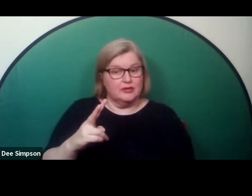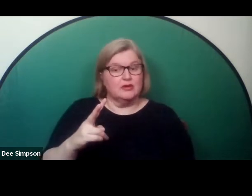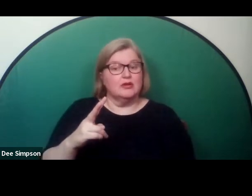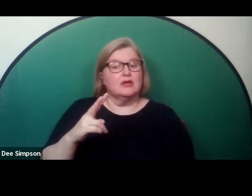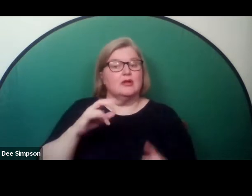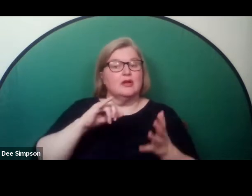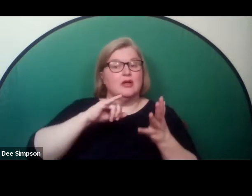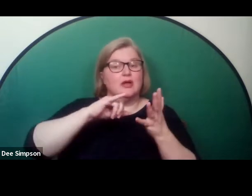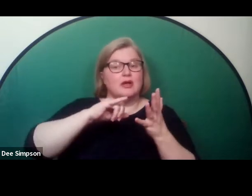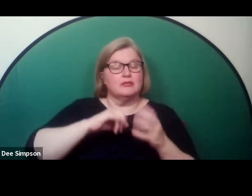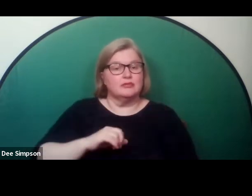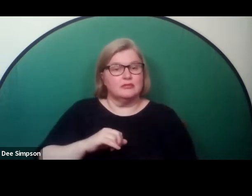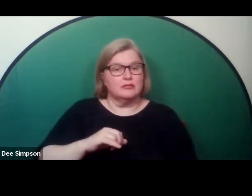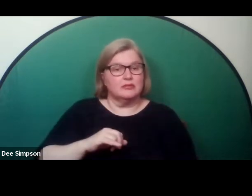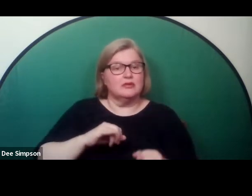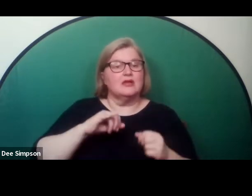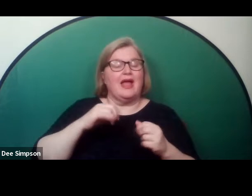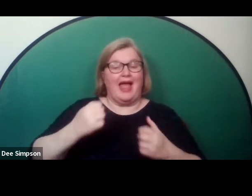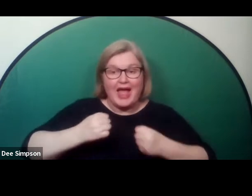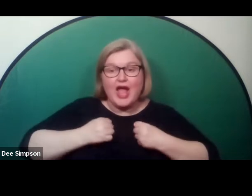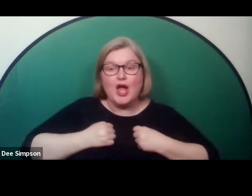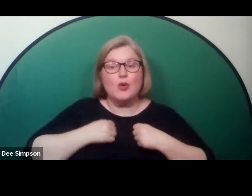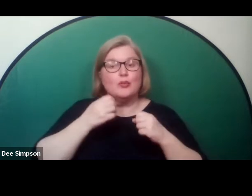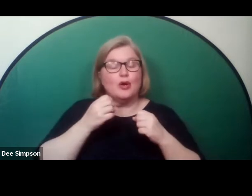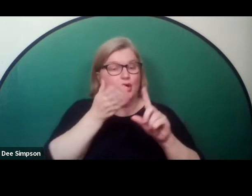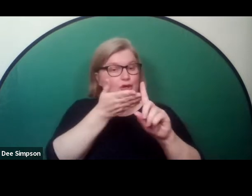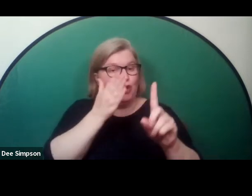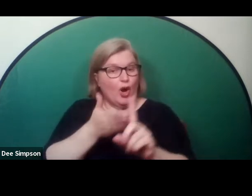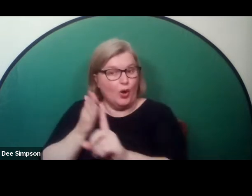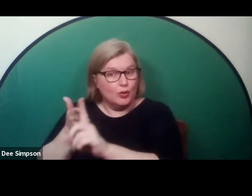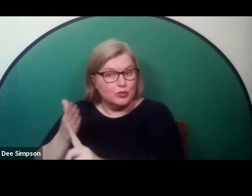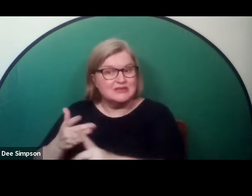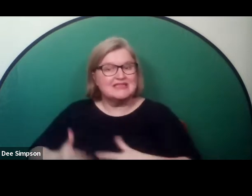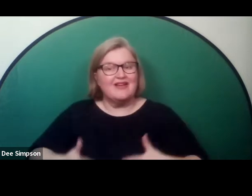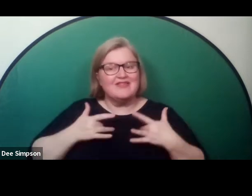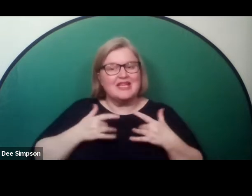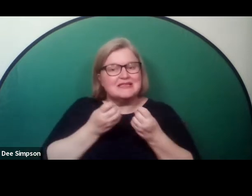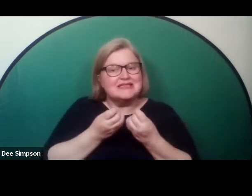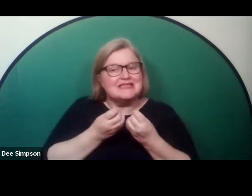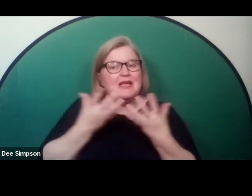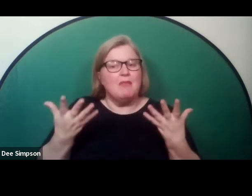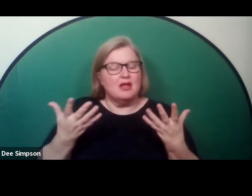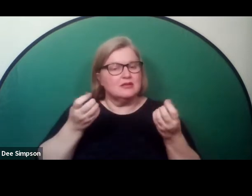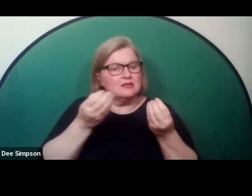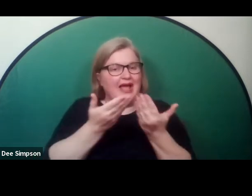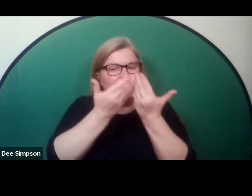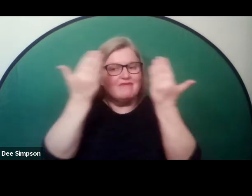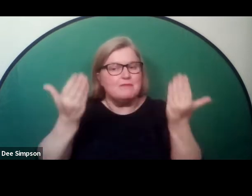SDGs, Sustainable Development Goals, and therefore adding each one of